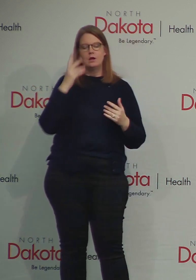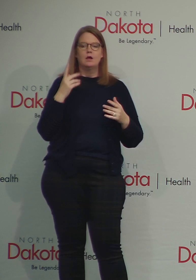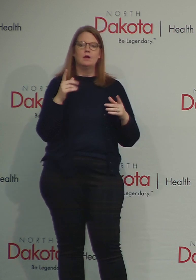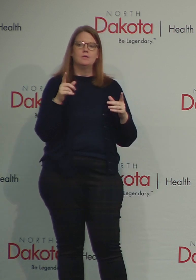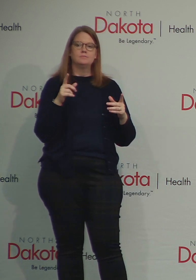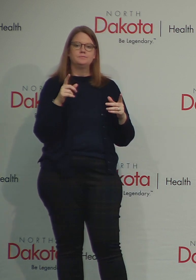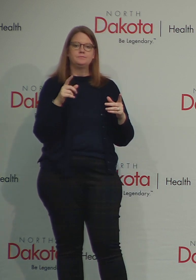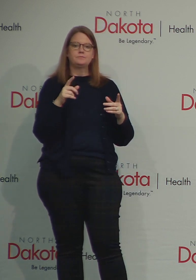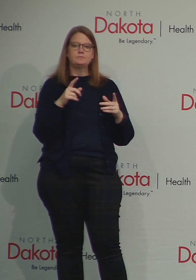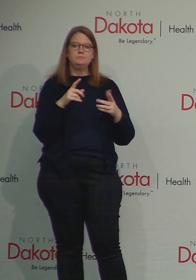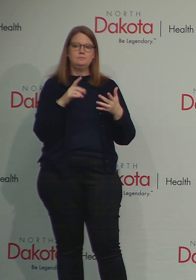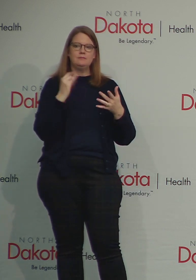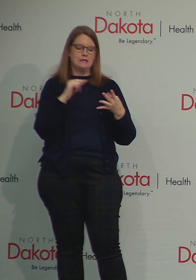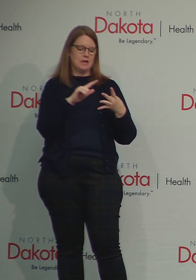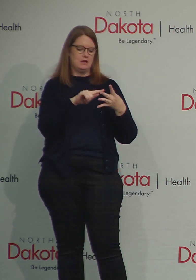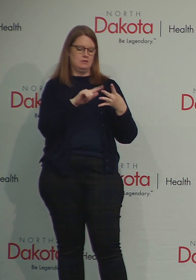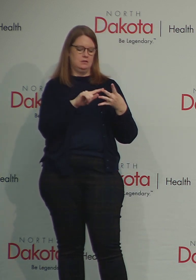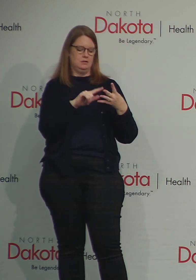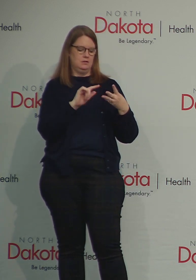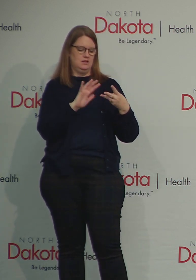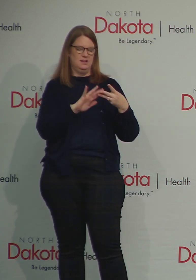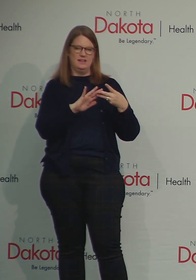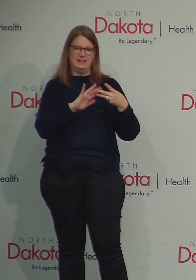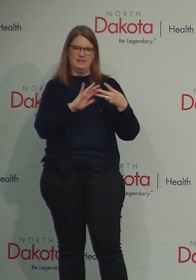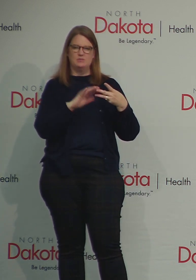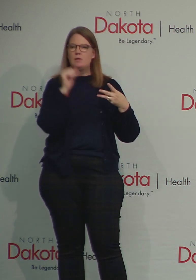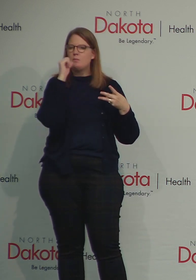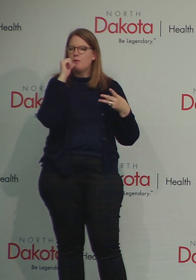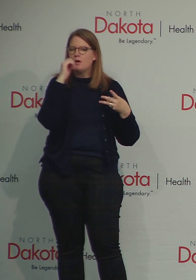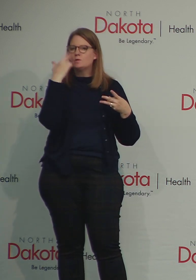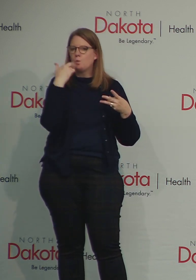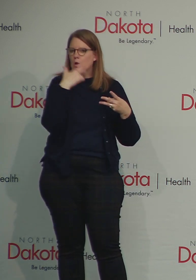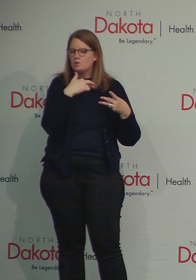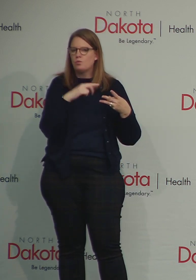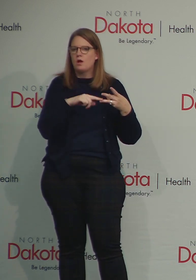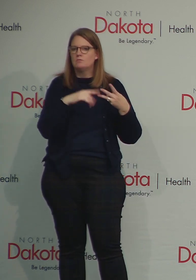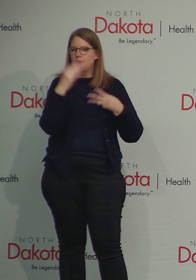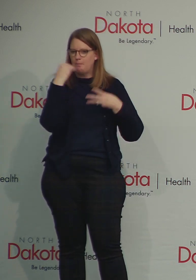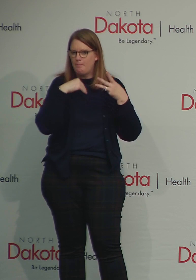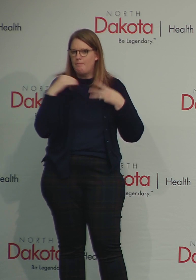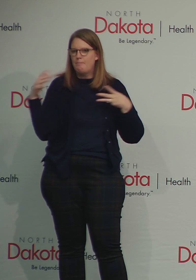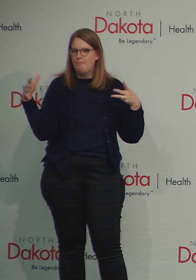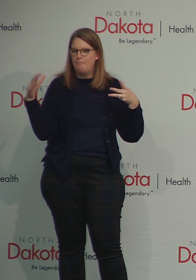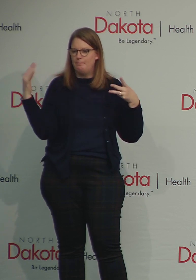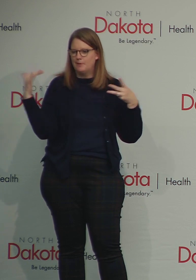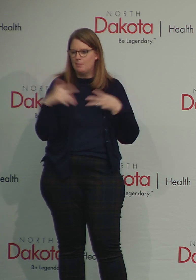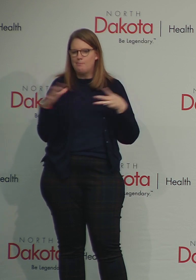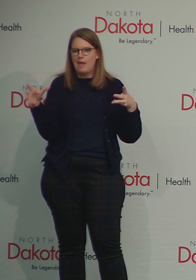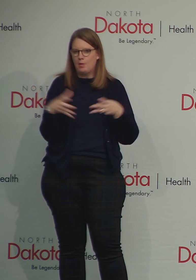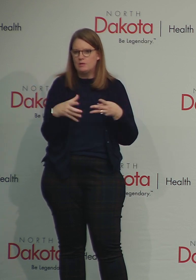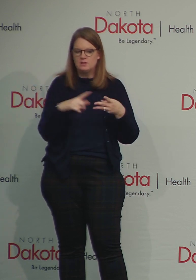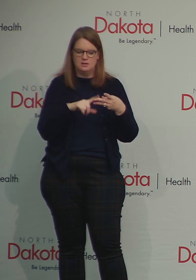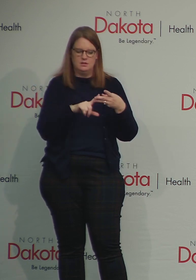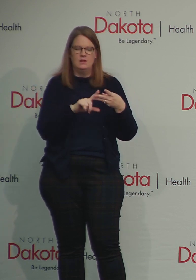measures for bars, restaurants, banquet, and ballroom events, those will be extended through executive